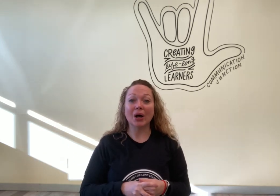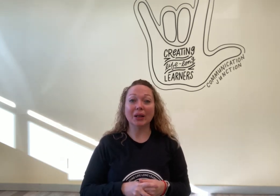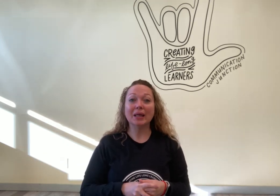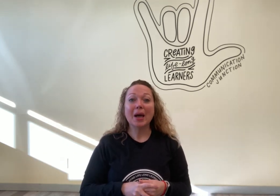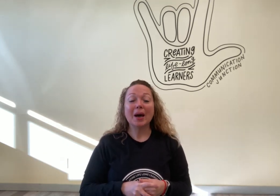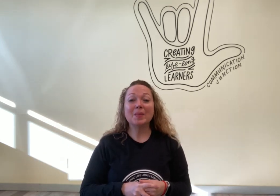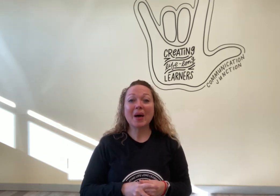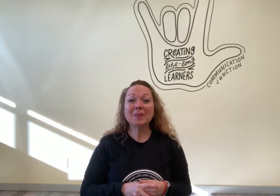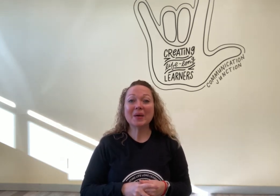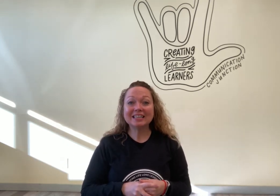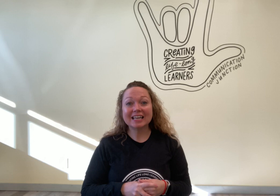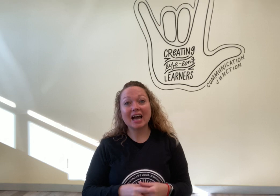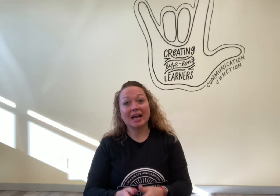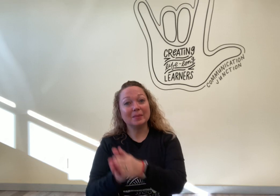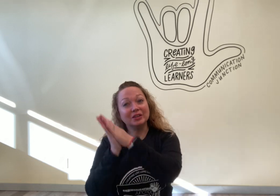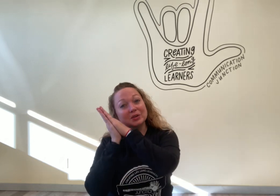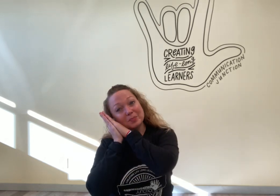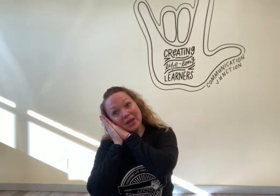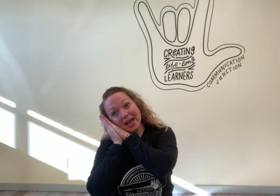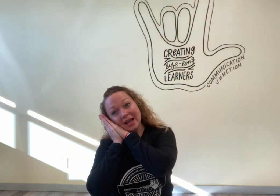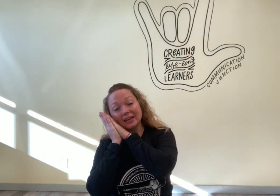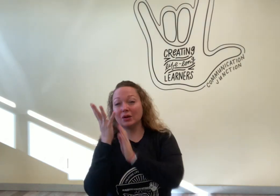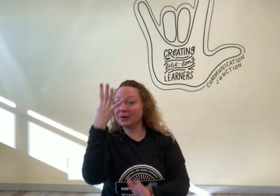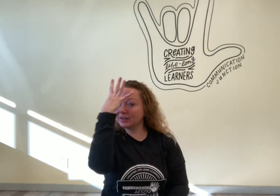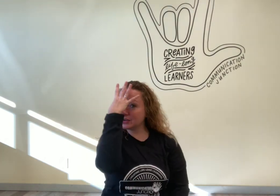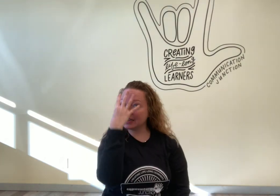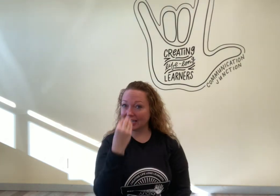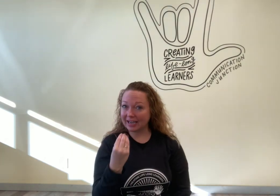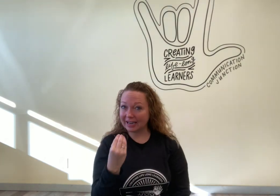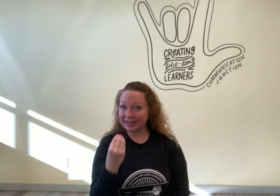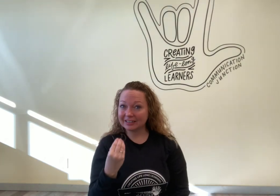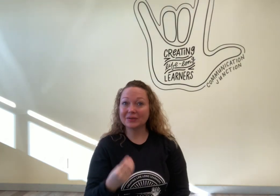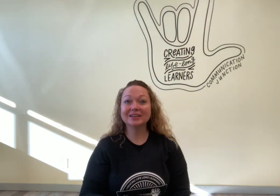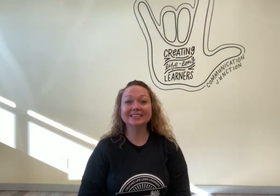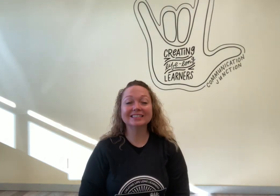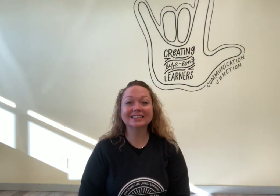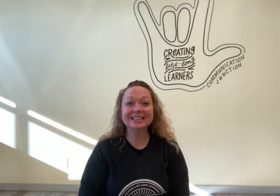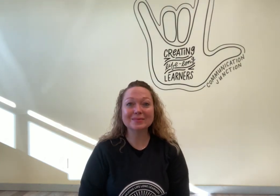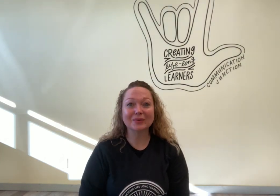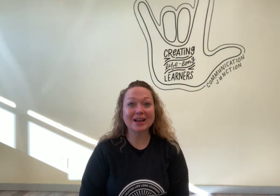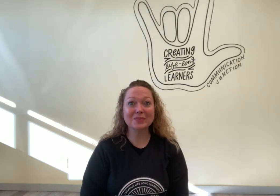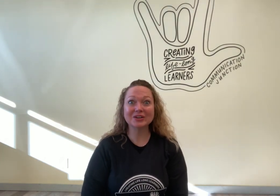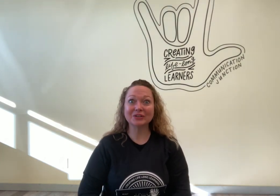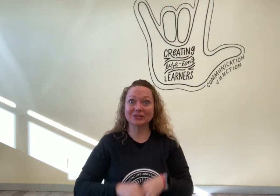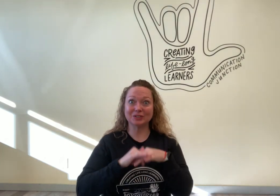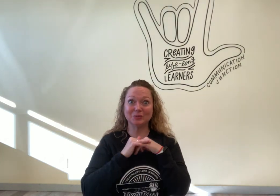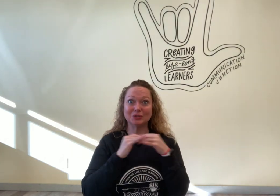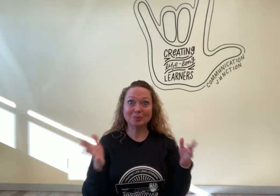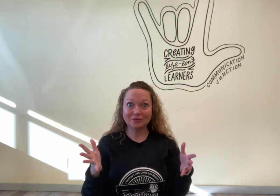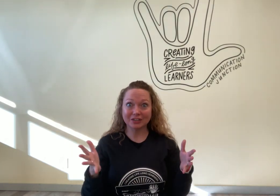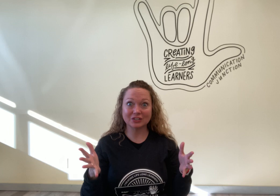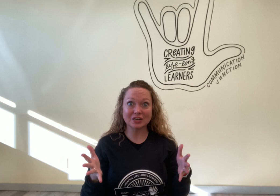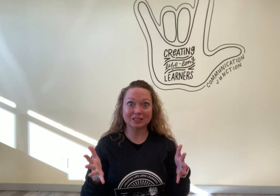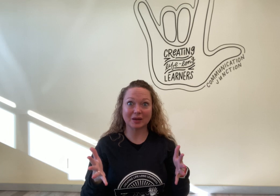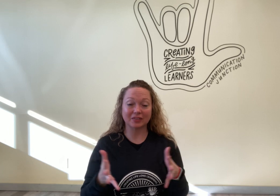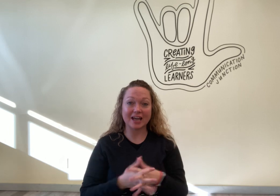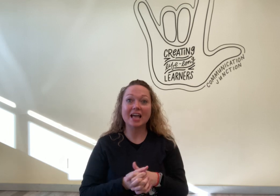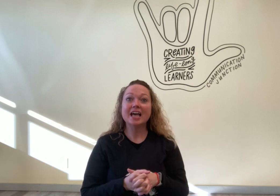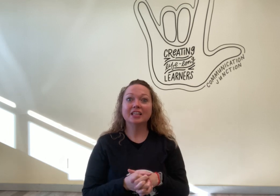all about bedtime and your bed and going good night and going to sleep, right? We're gonna learn some super fun songs about that you can